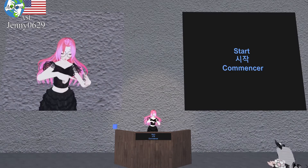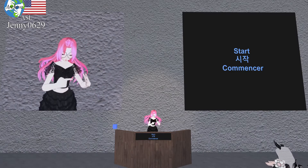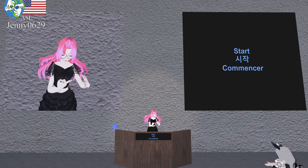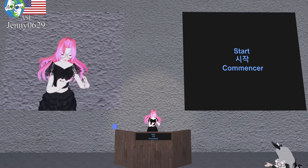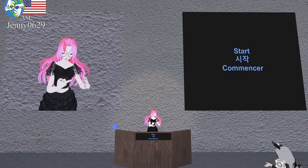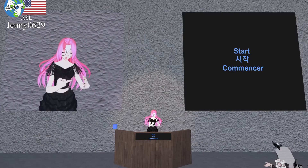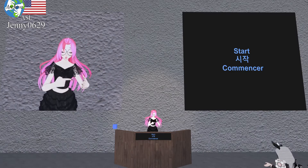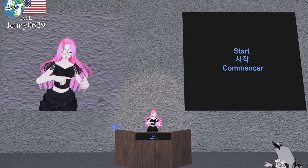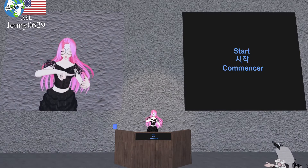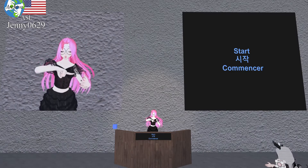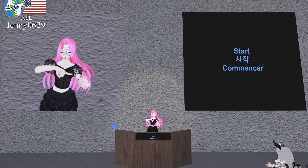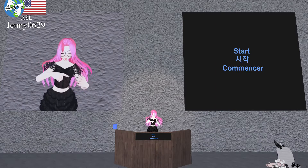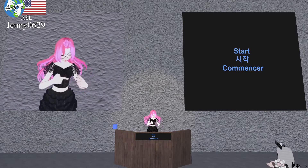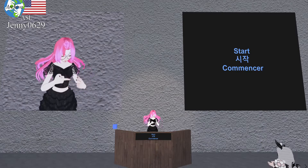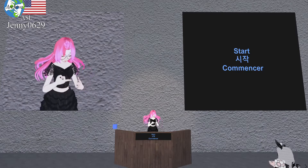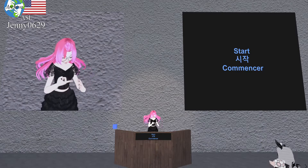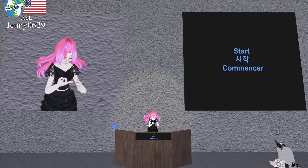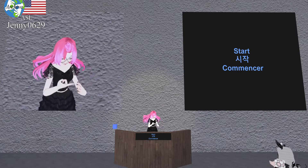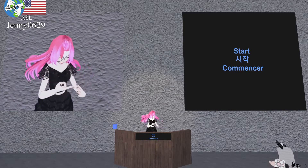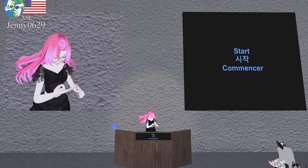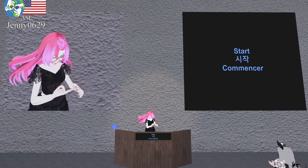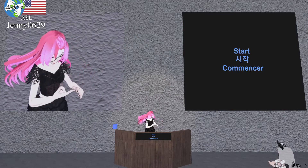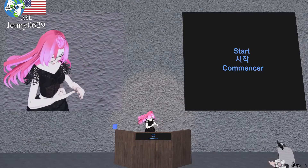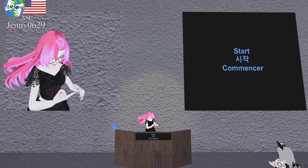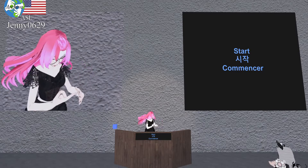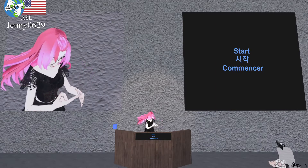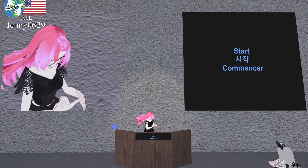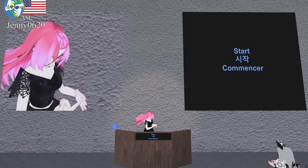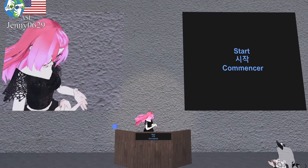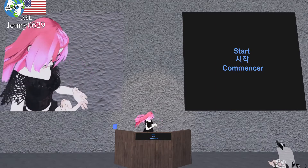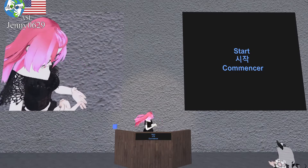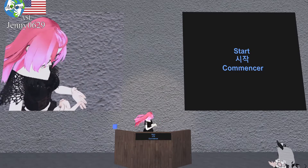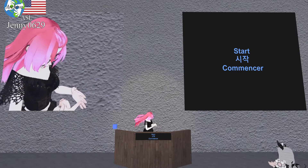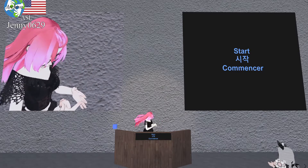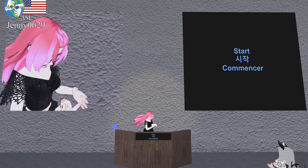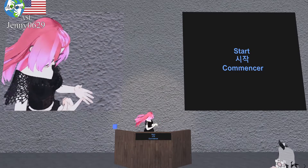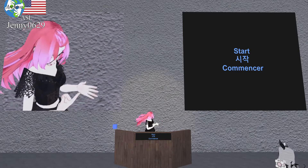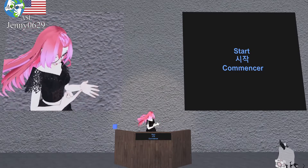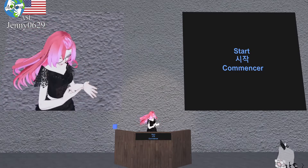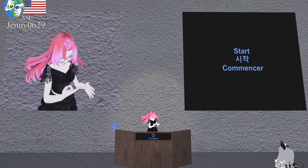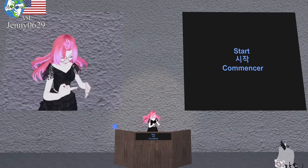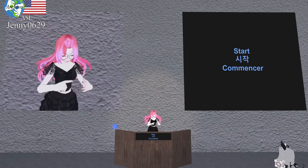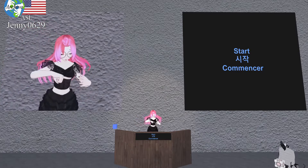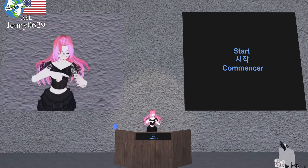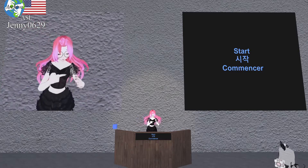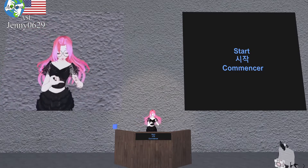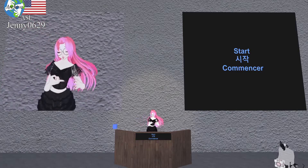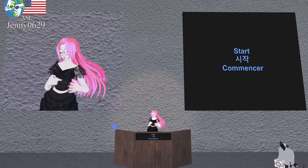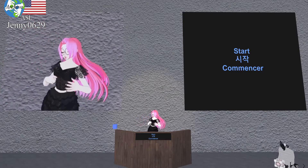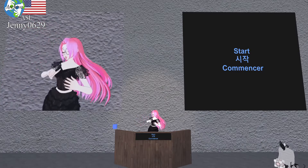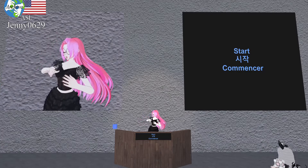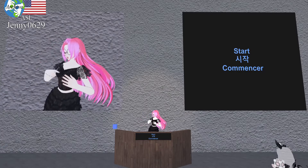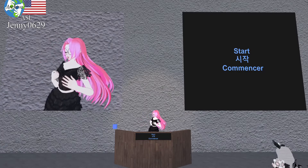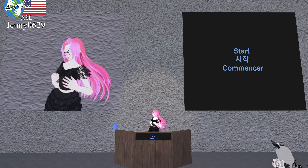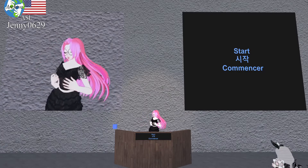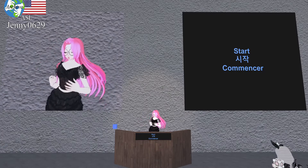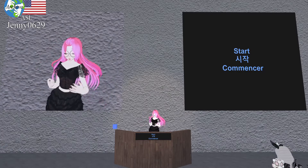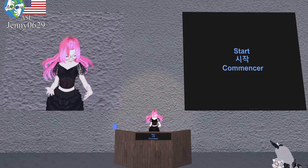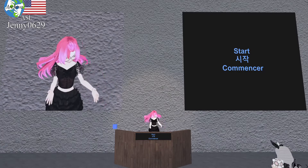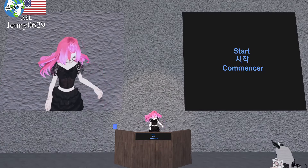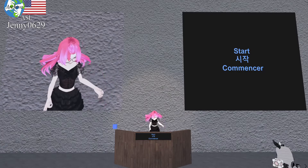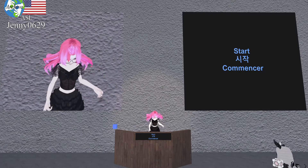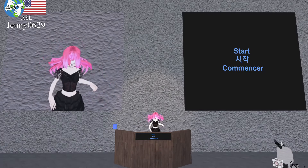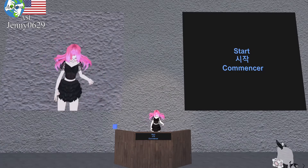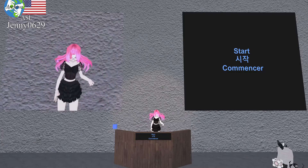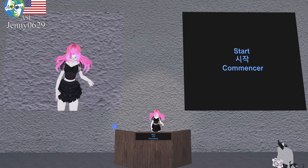keys in. Turn it, start the car. In real life, your fingers are going to be literally like in between the other bit. Can't with my